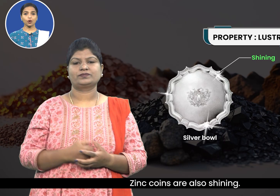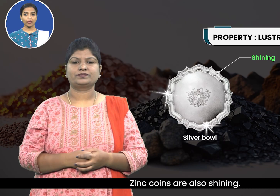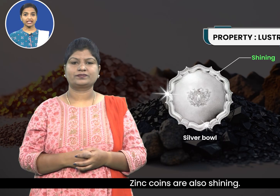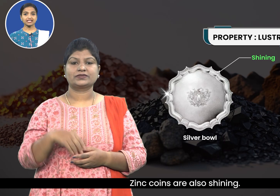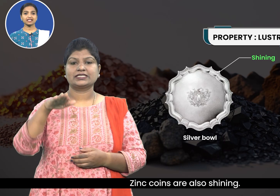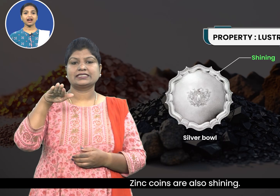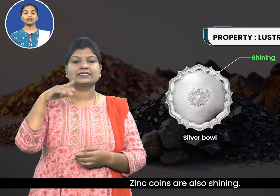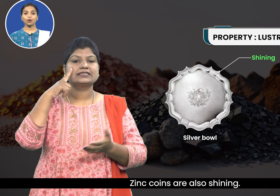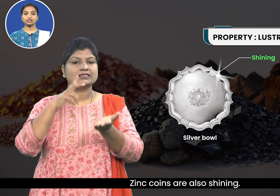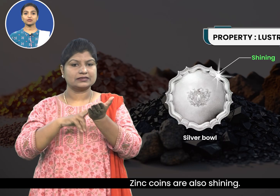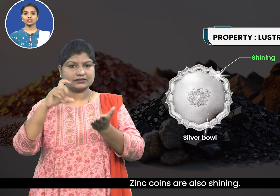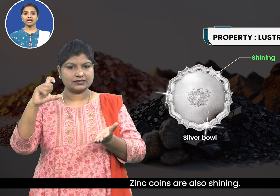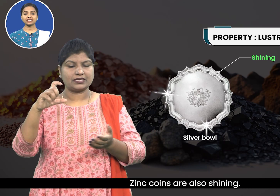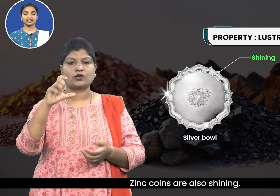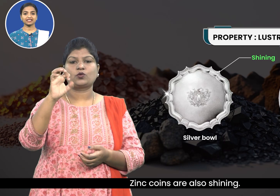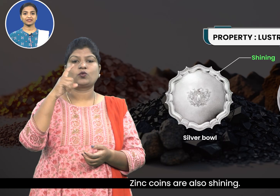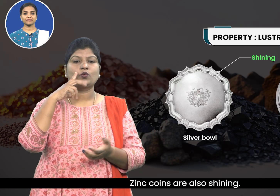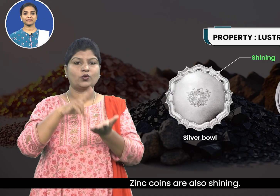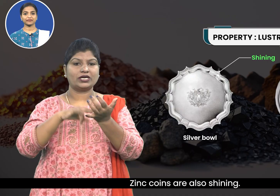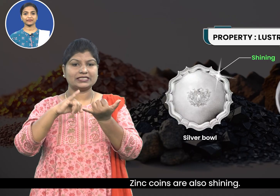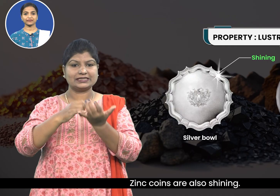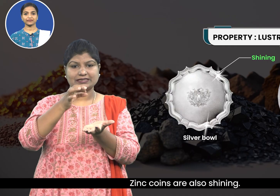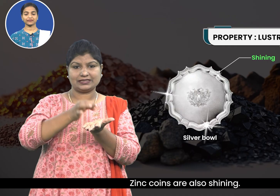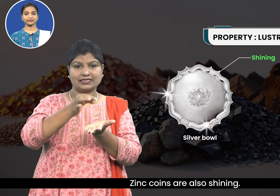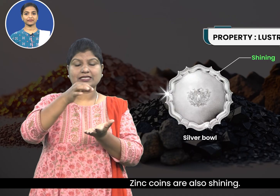Zinc coins are also shining.